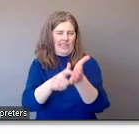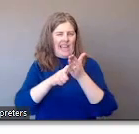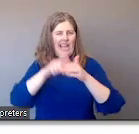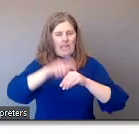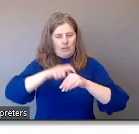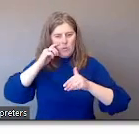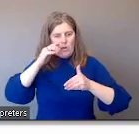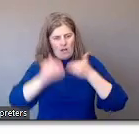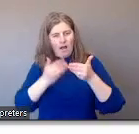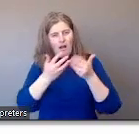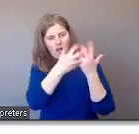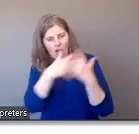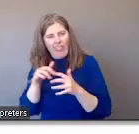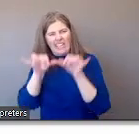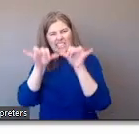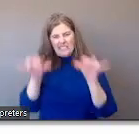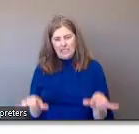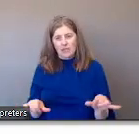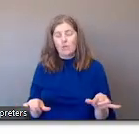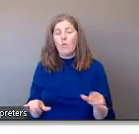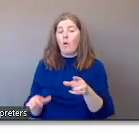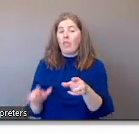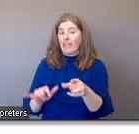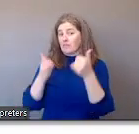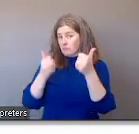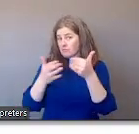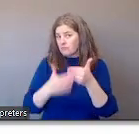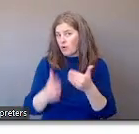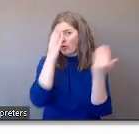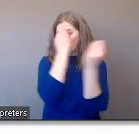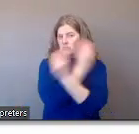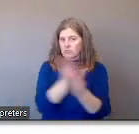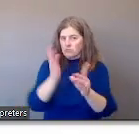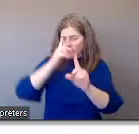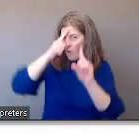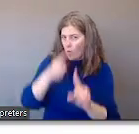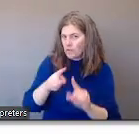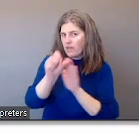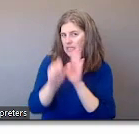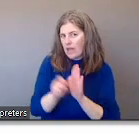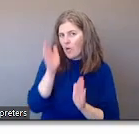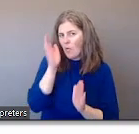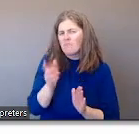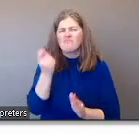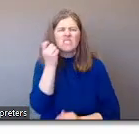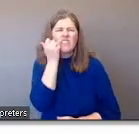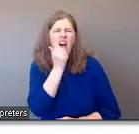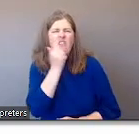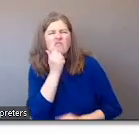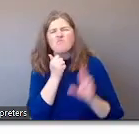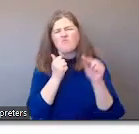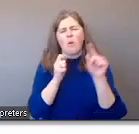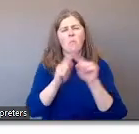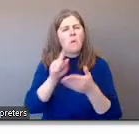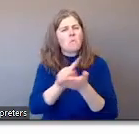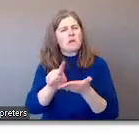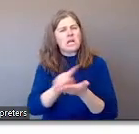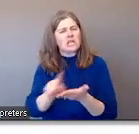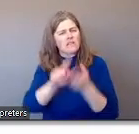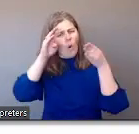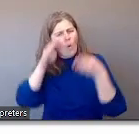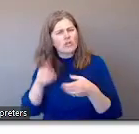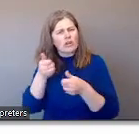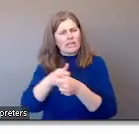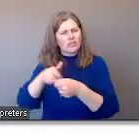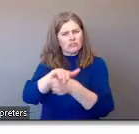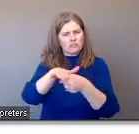the system. We will be reporting this at a state level and probably not daily, but weekly level for counties.